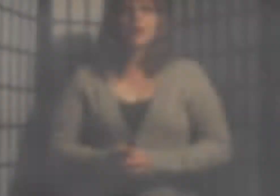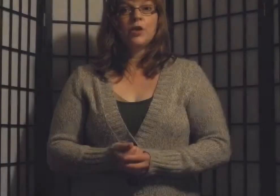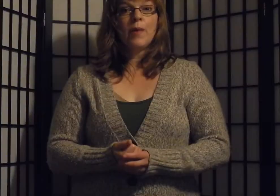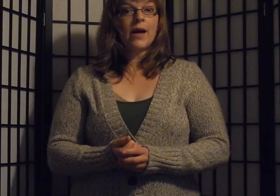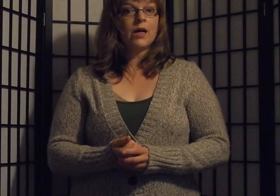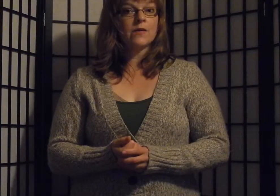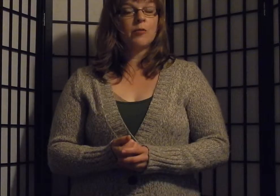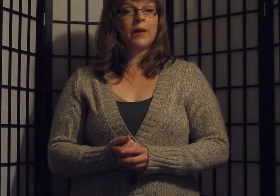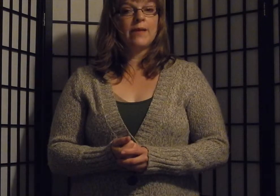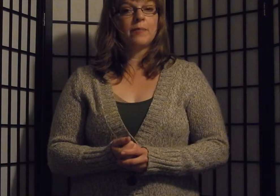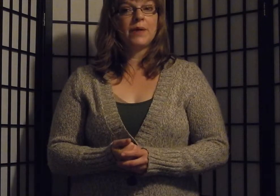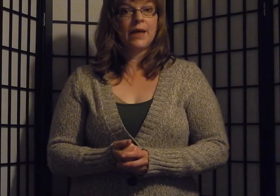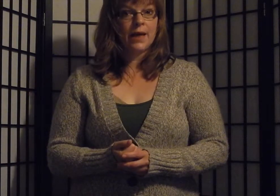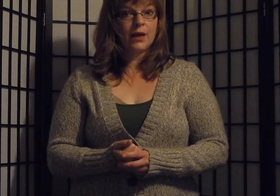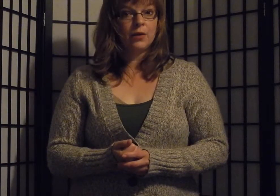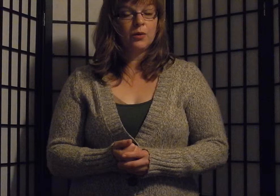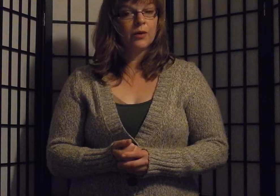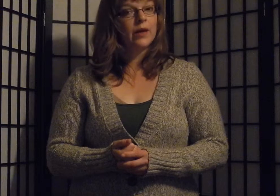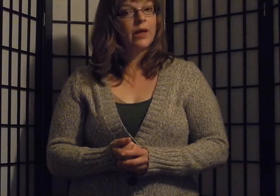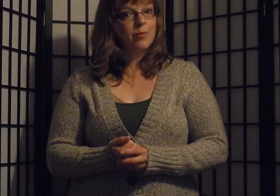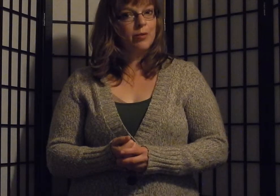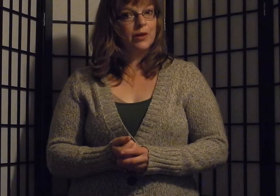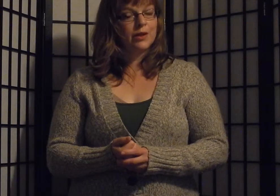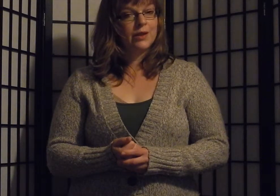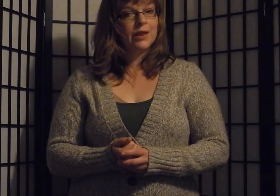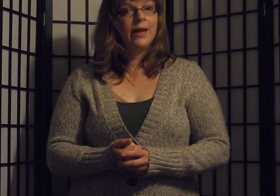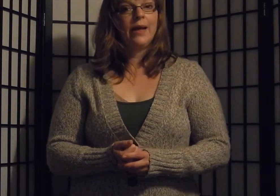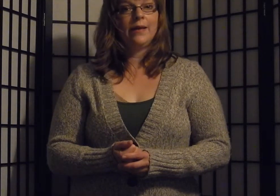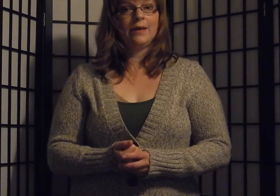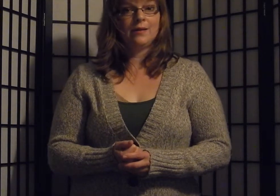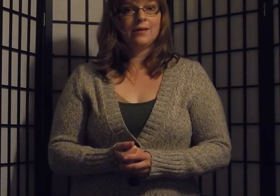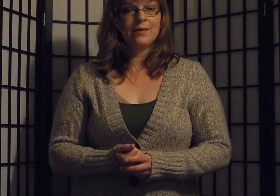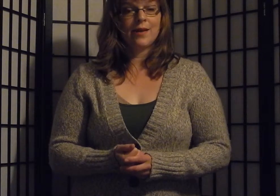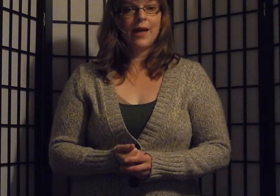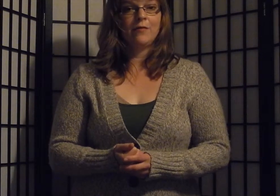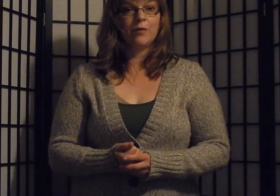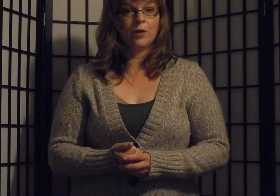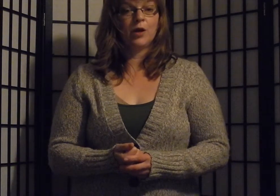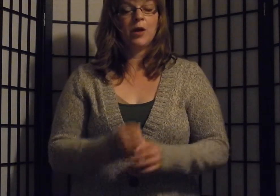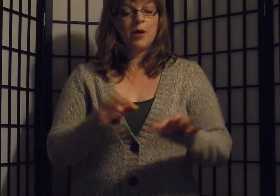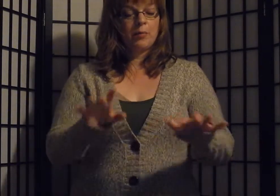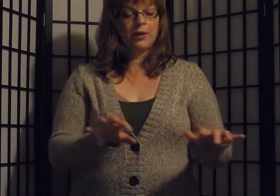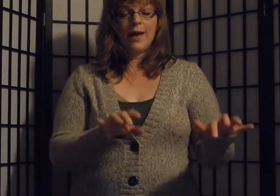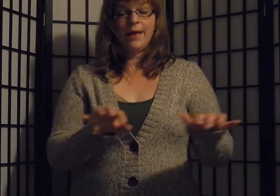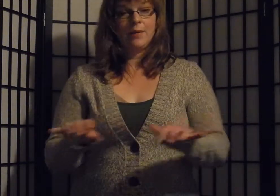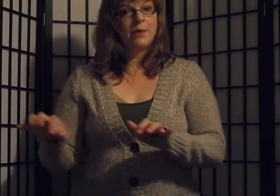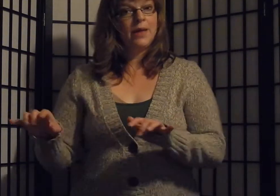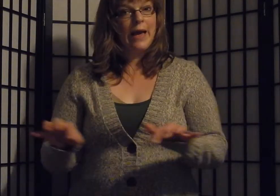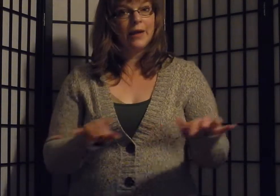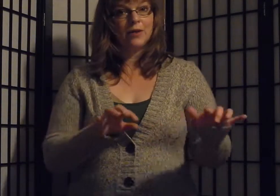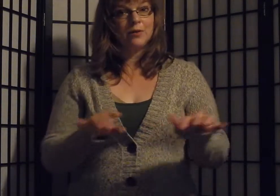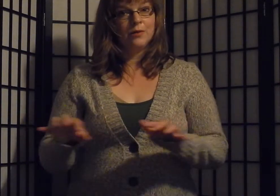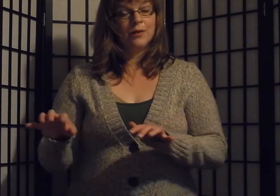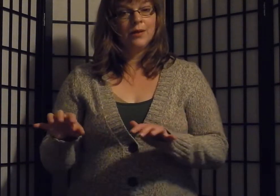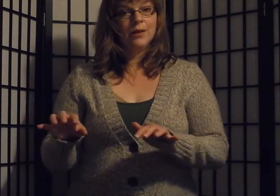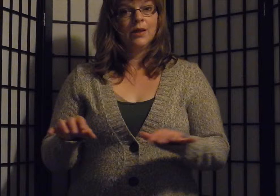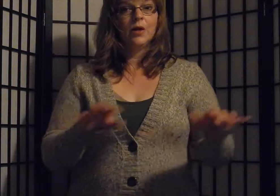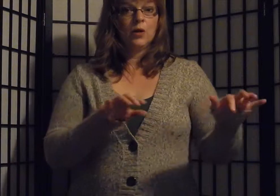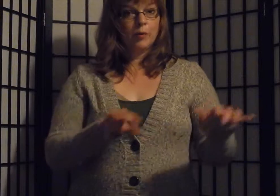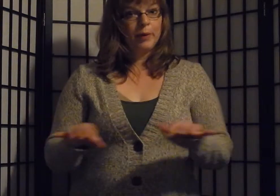You might also play the piano or the keyboard. And this is the sign for playing piano or